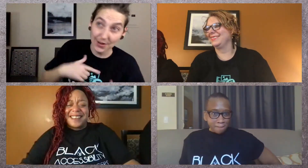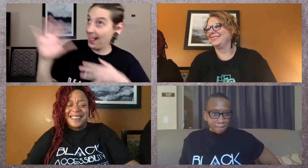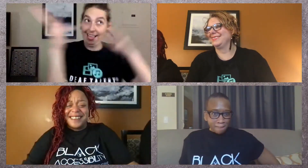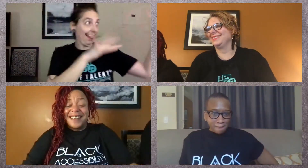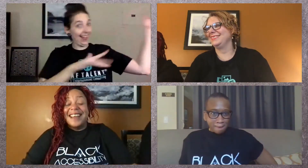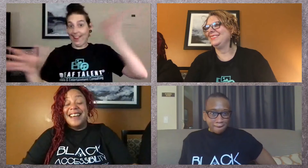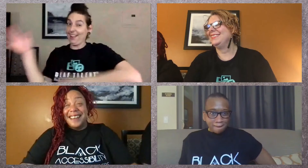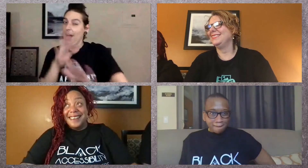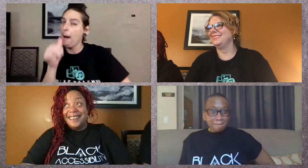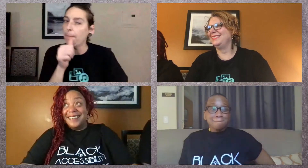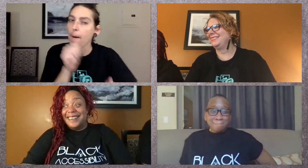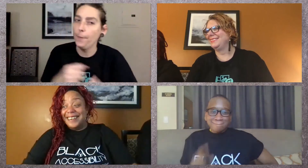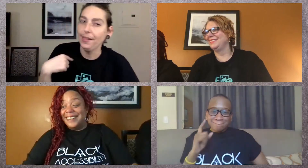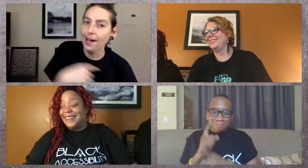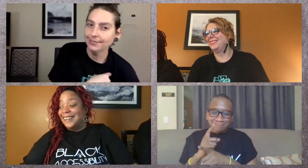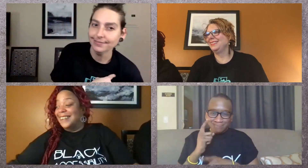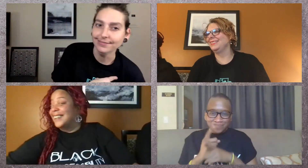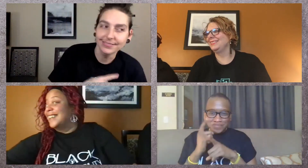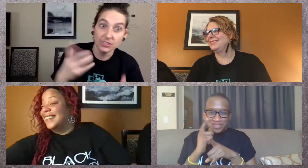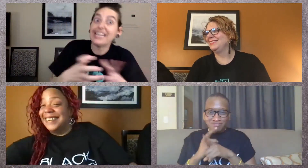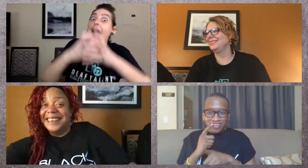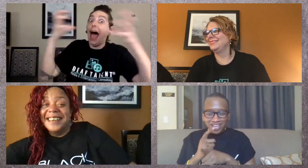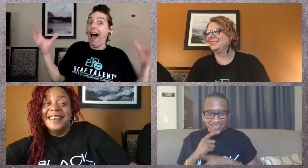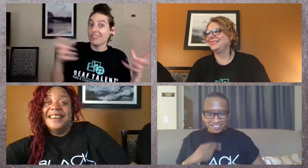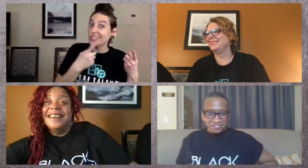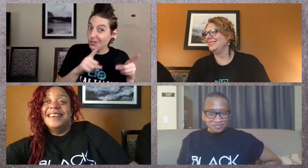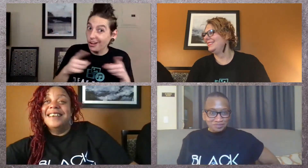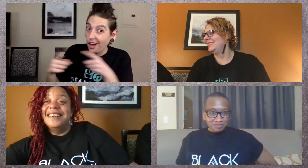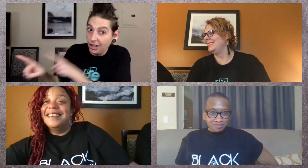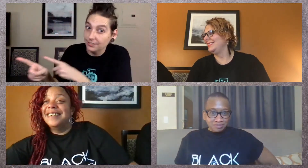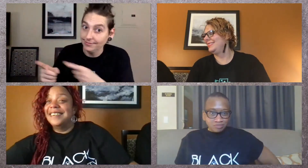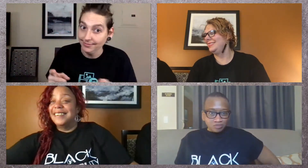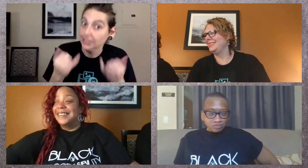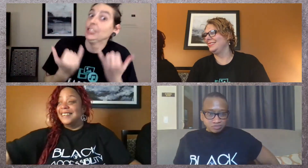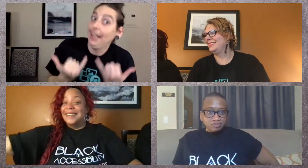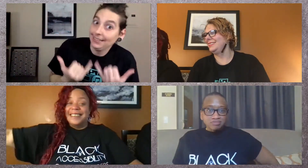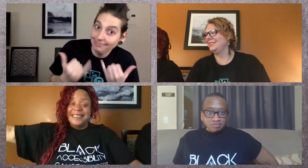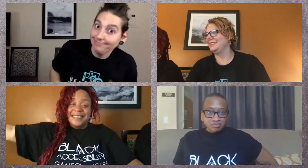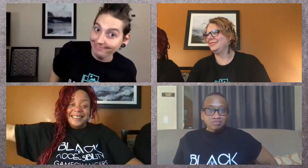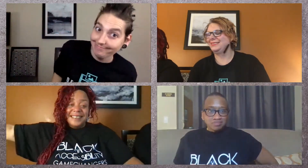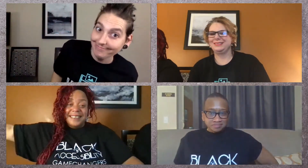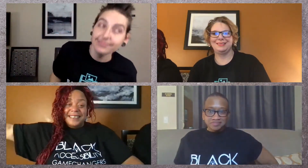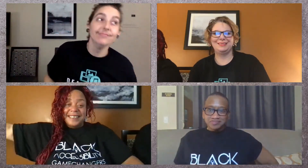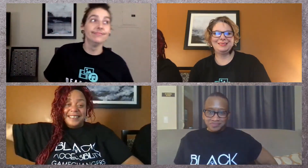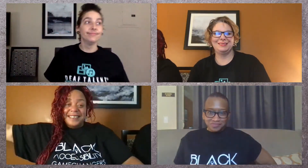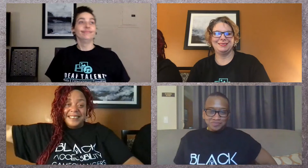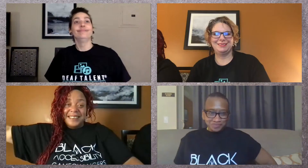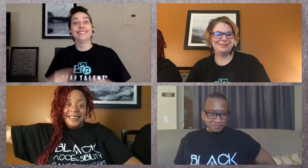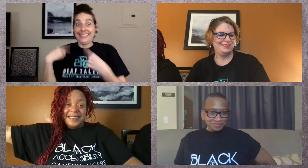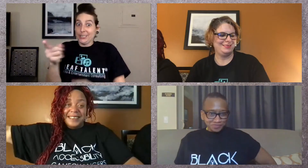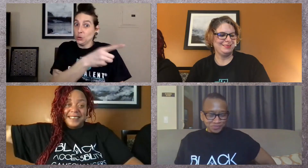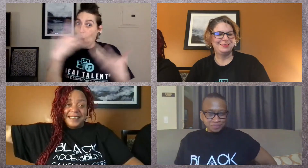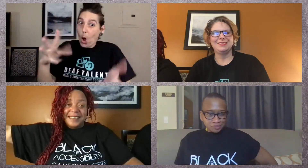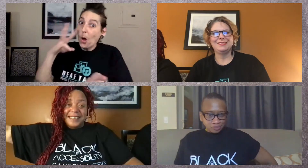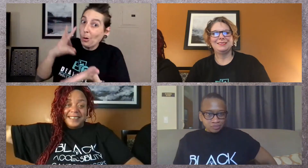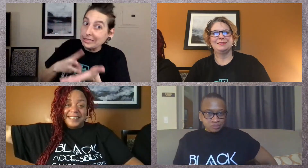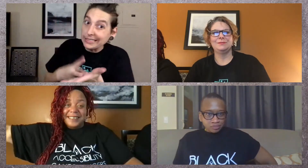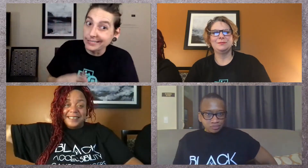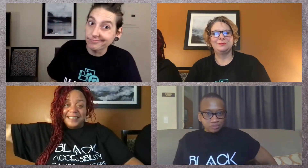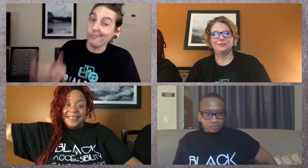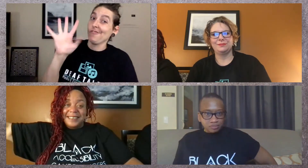I'm sorry, audience. We are exhausted. So be patient with us. That there was a lot going on